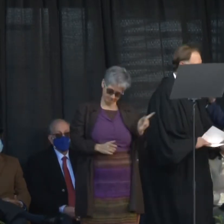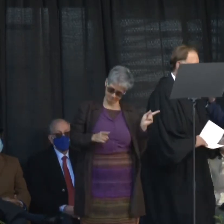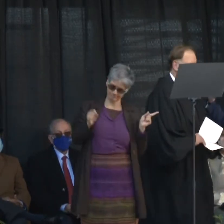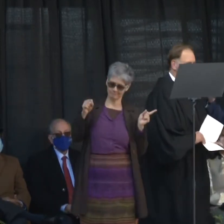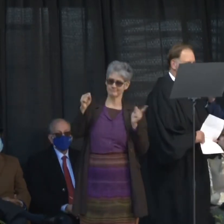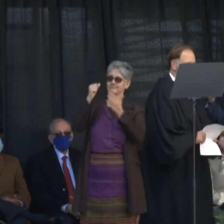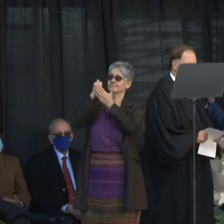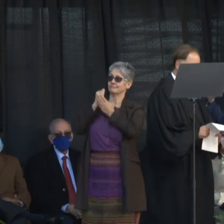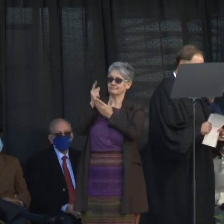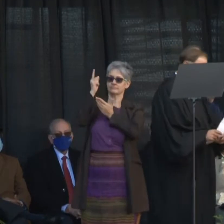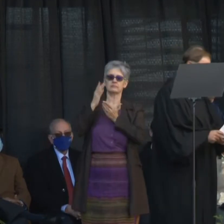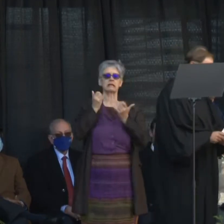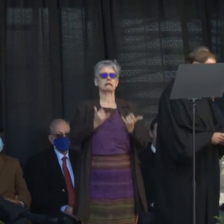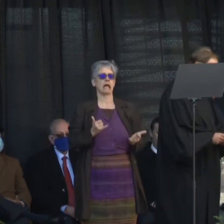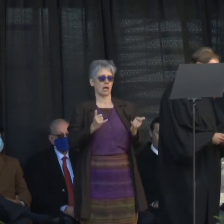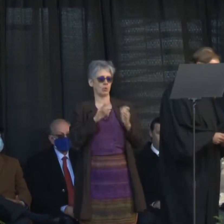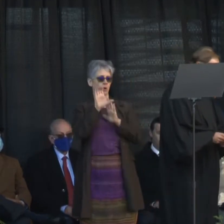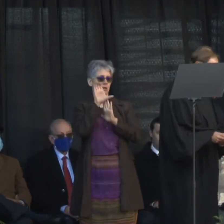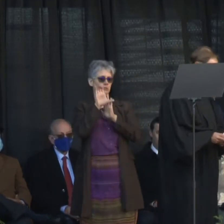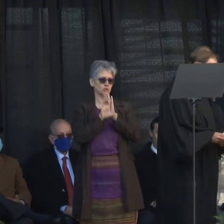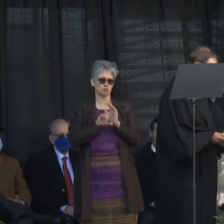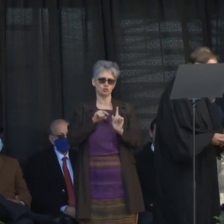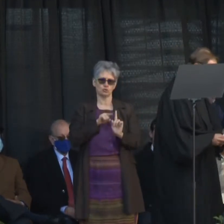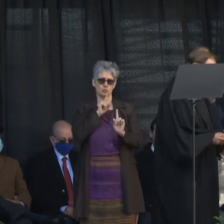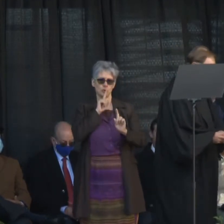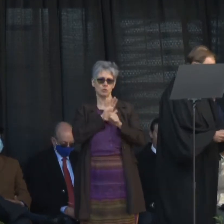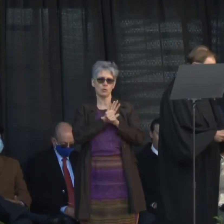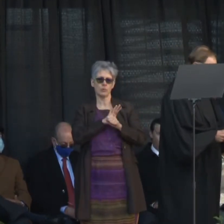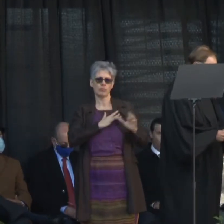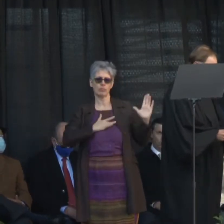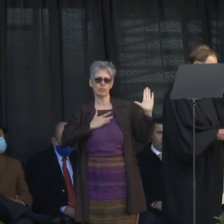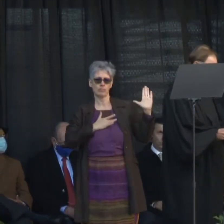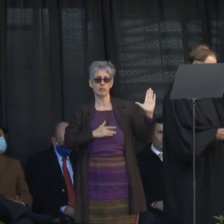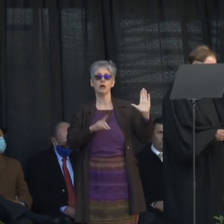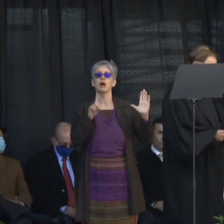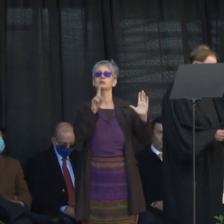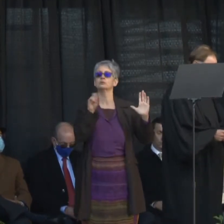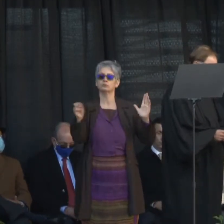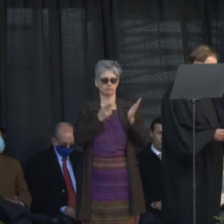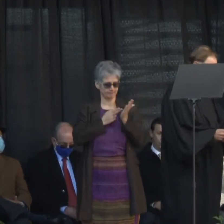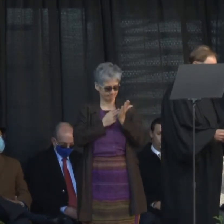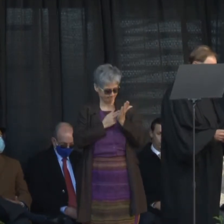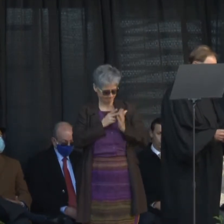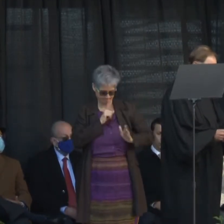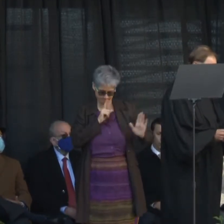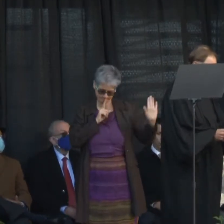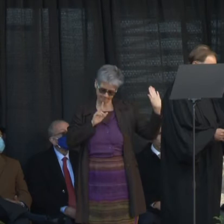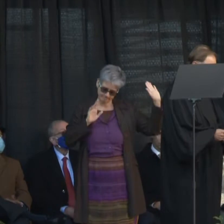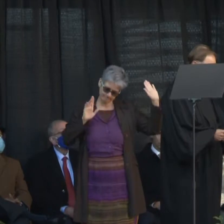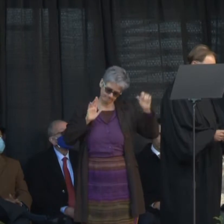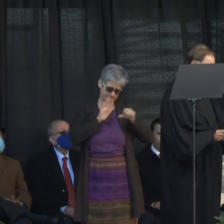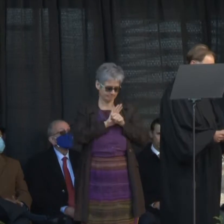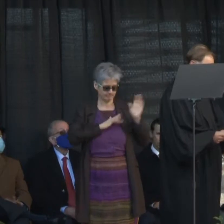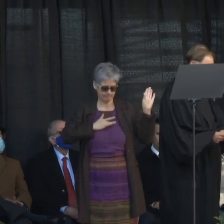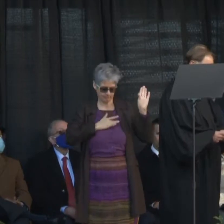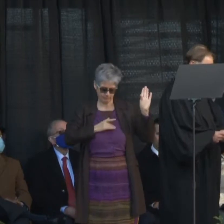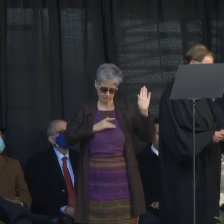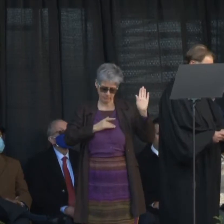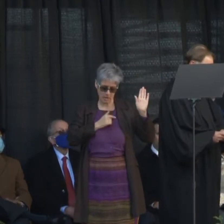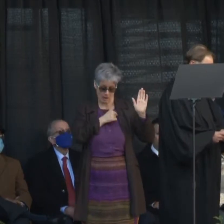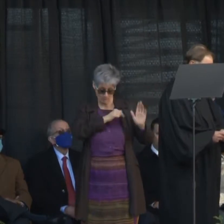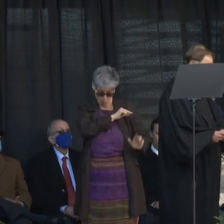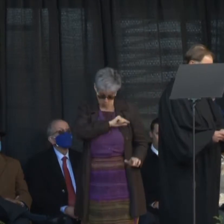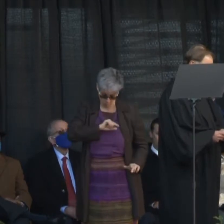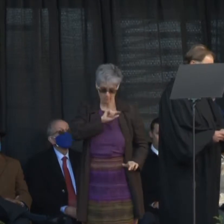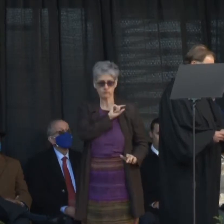the constitutional oath. I do solemnly swear. I do solemnly swear that I am duly qualified. That